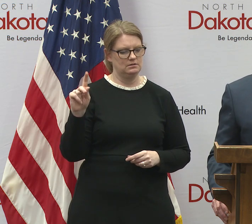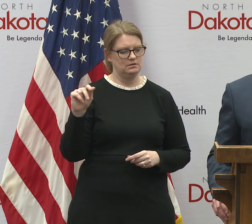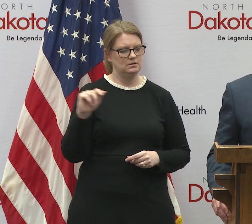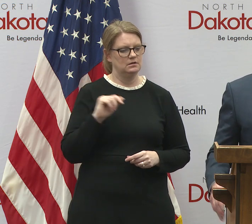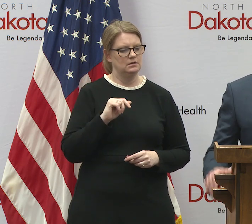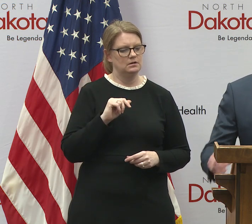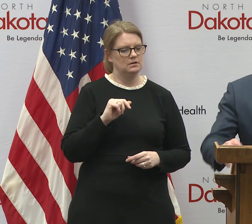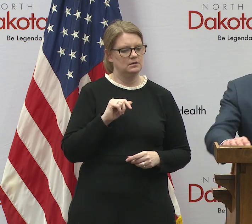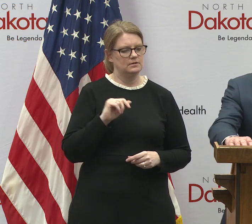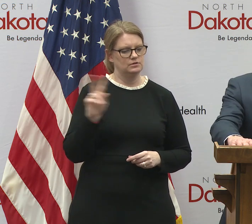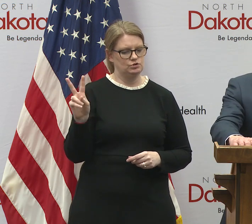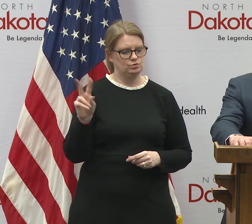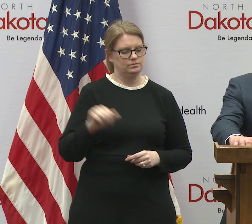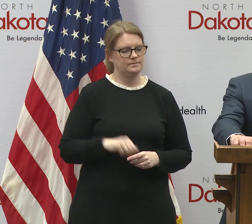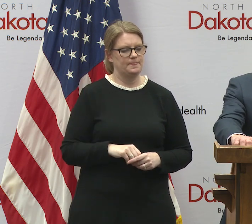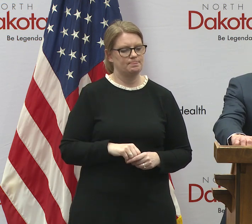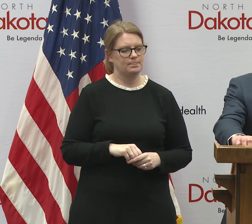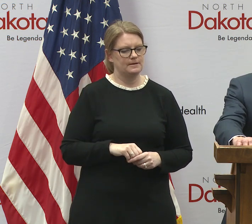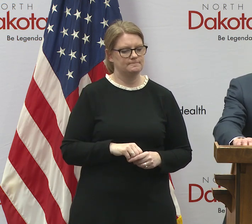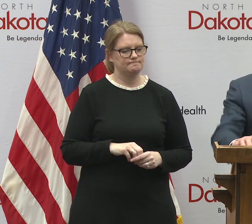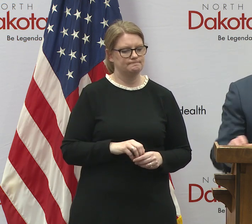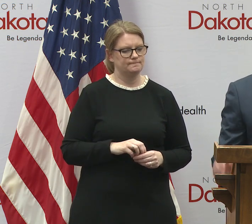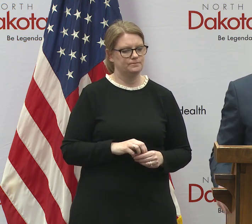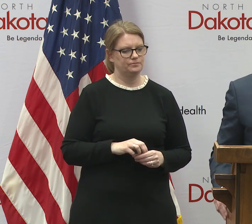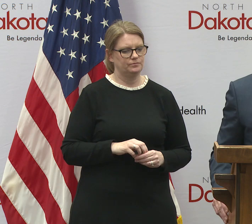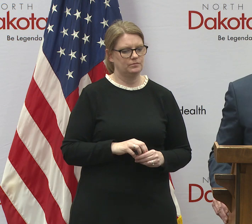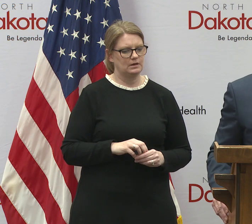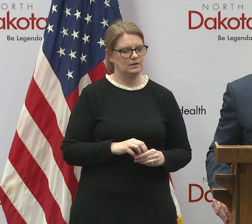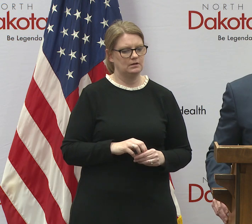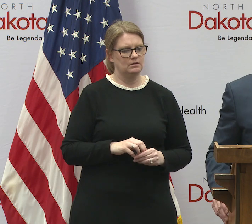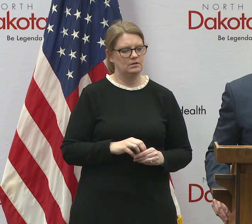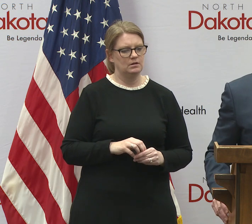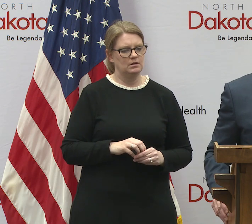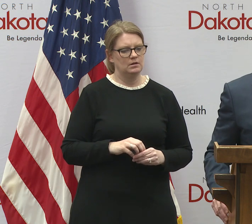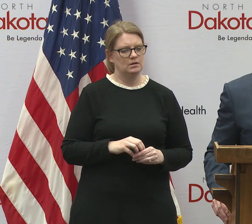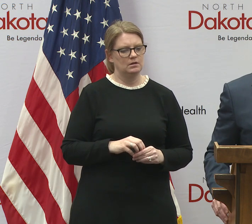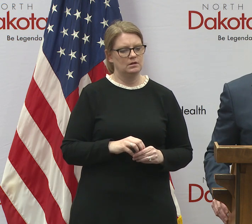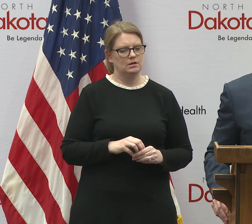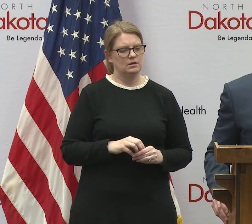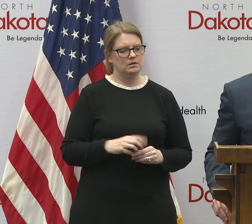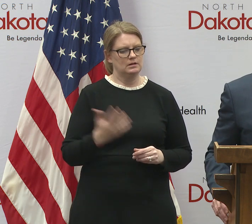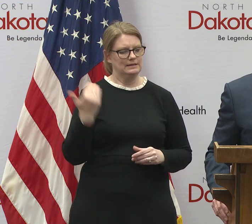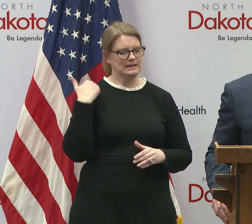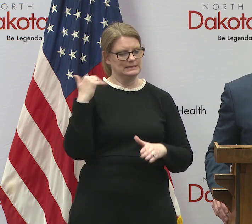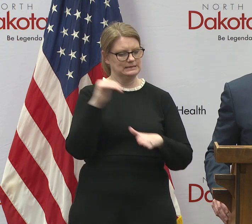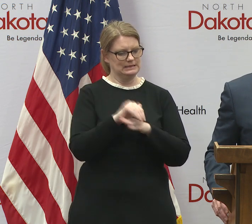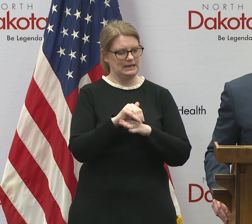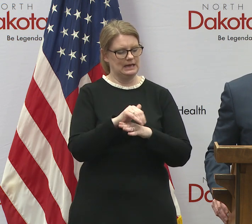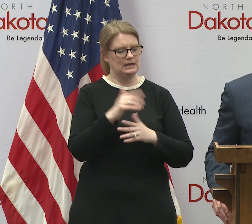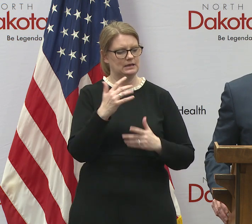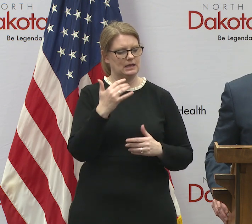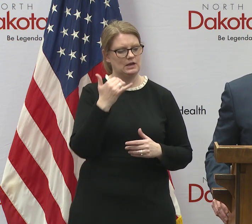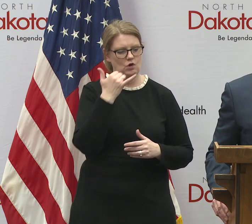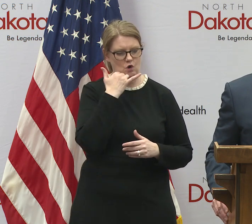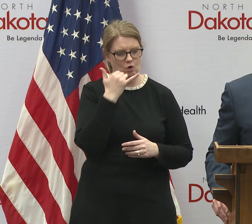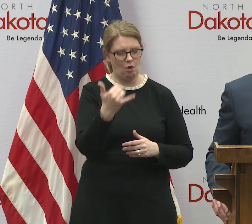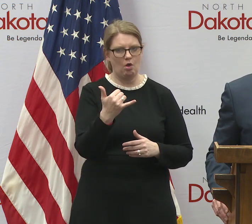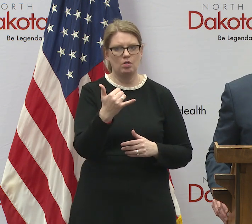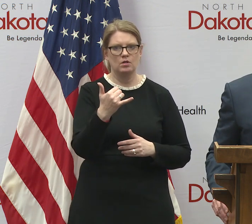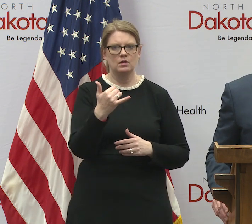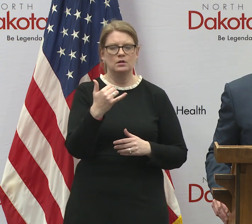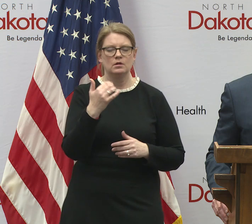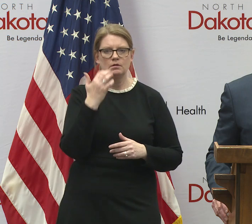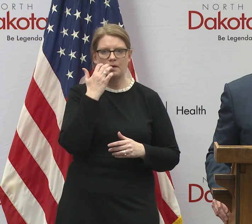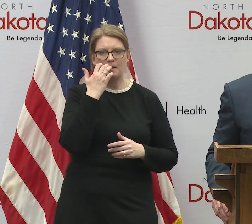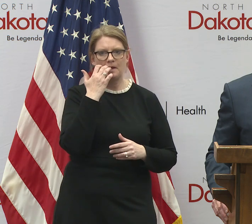1-844-44-TALK-2. Next one. We in our call last night. It was always sad to hear,